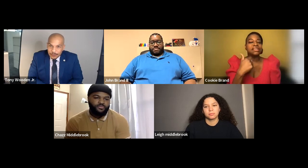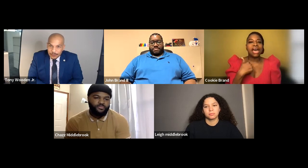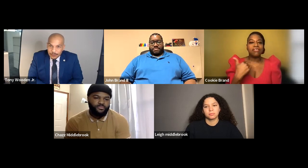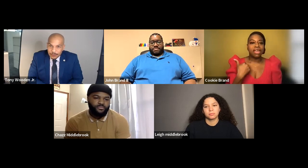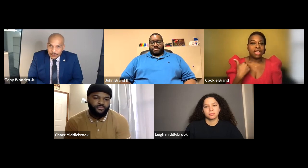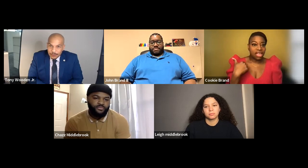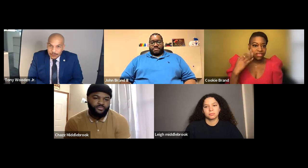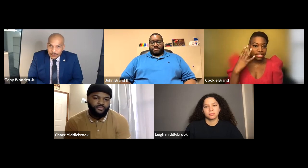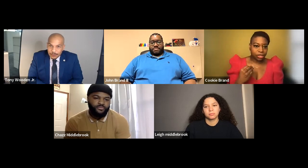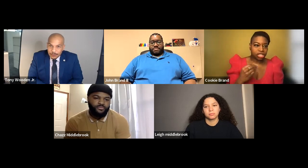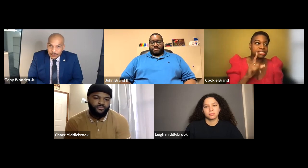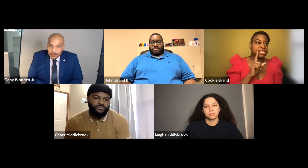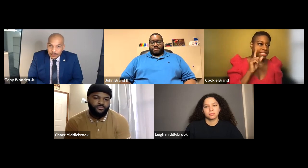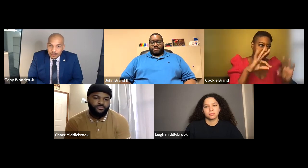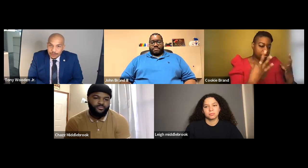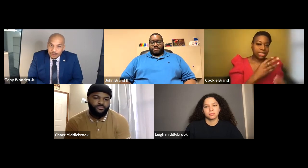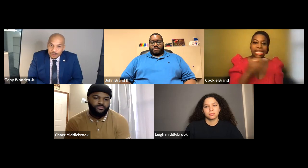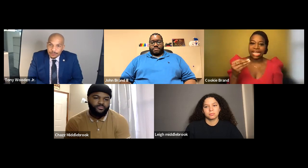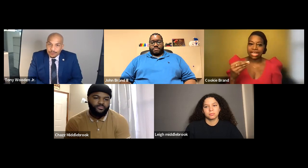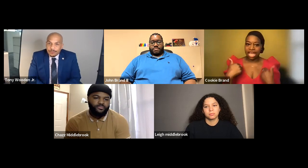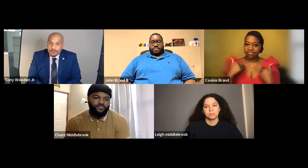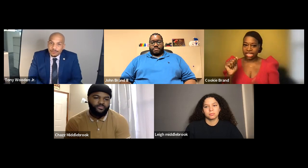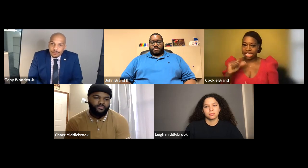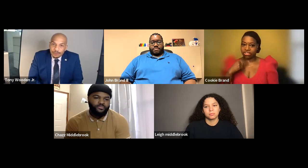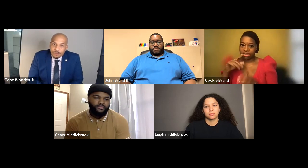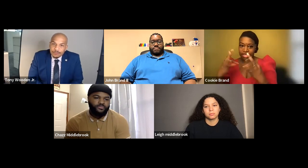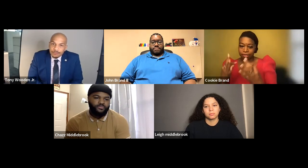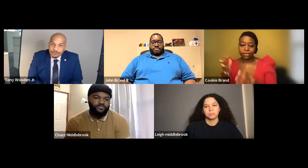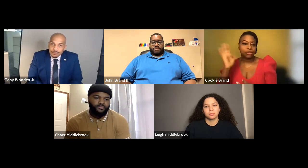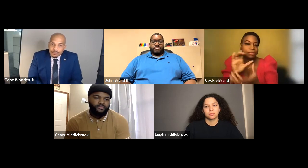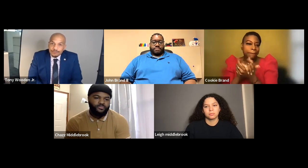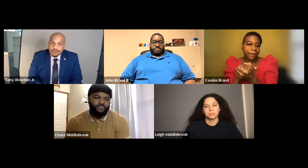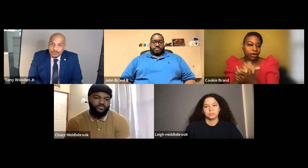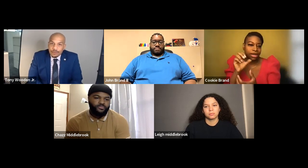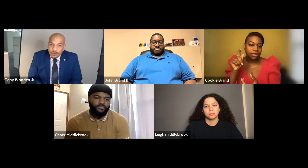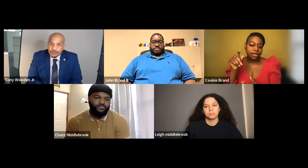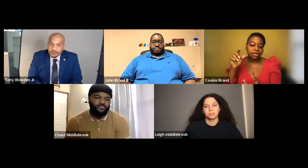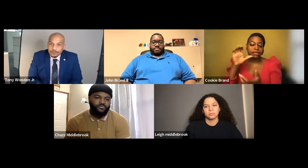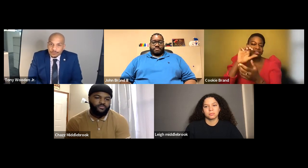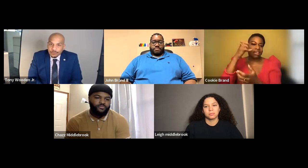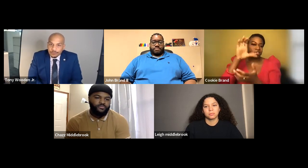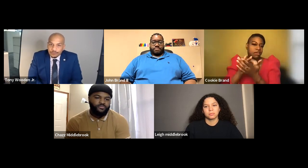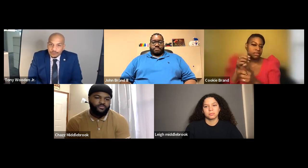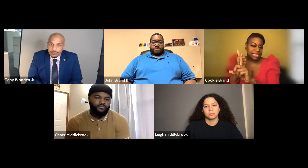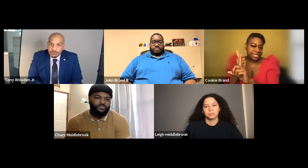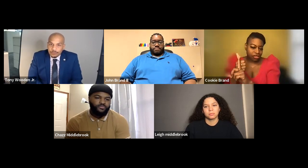enjoy. It was really interesting because I've experienced having a hearing family,